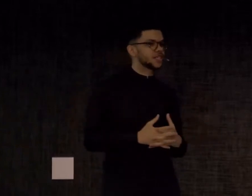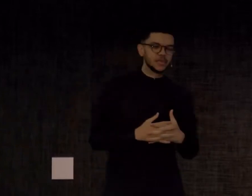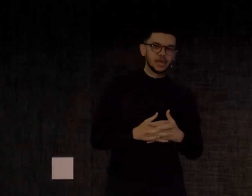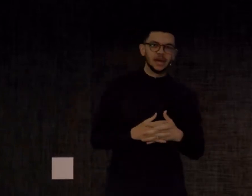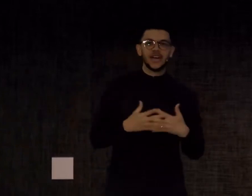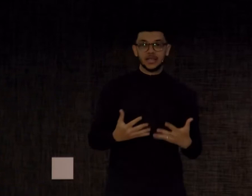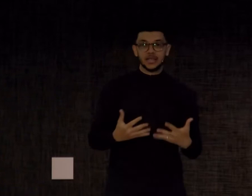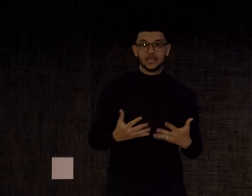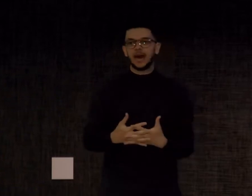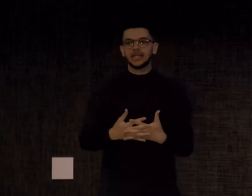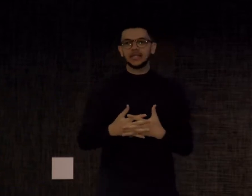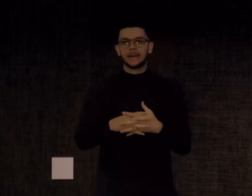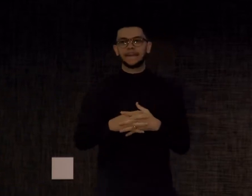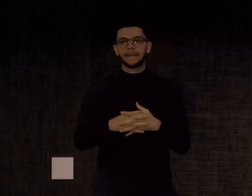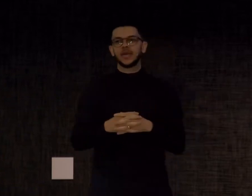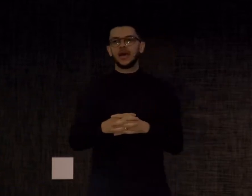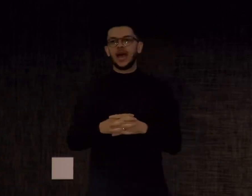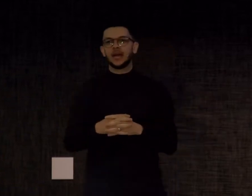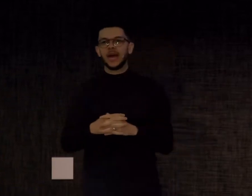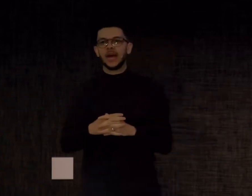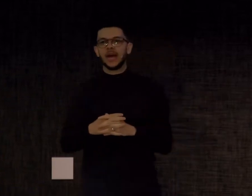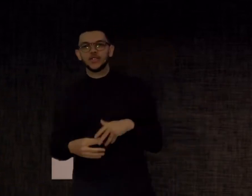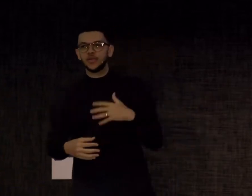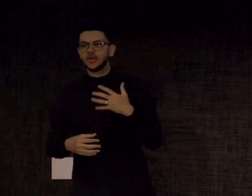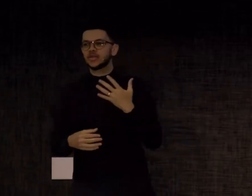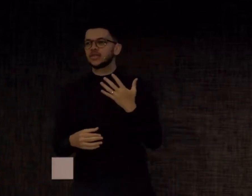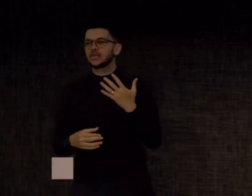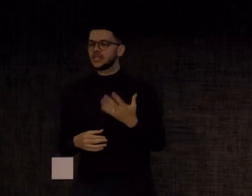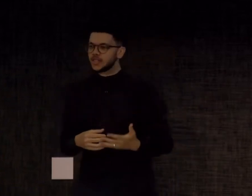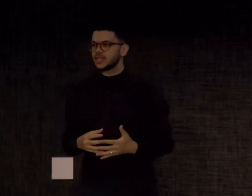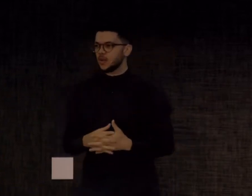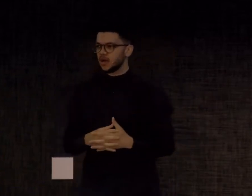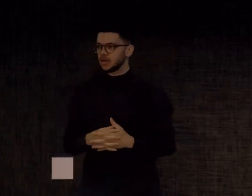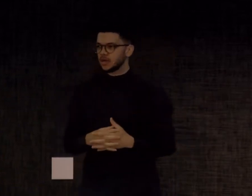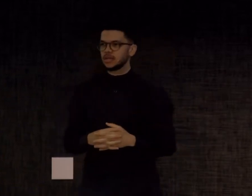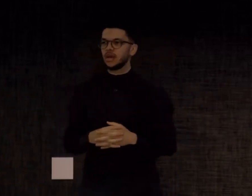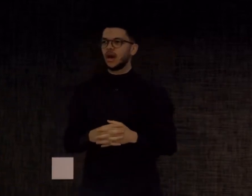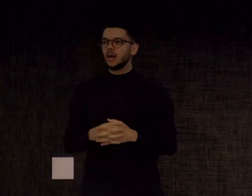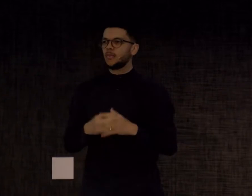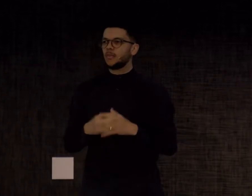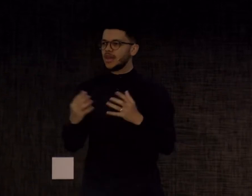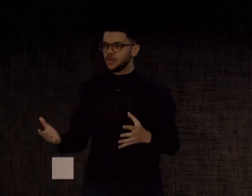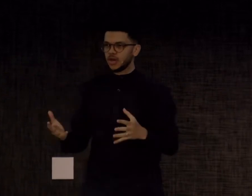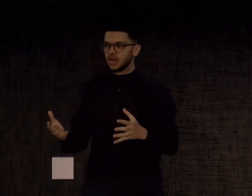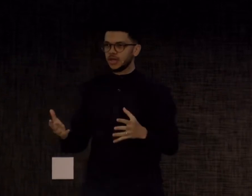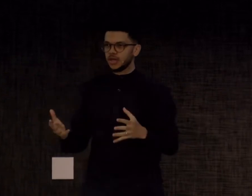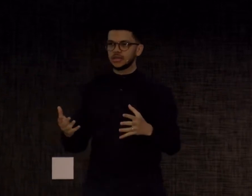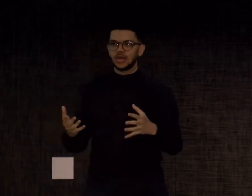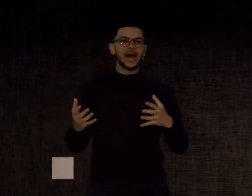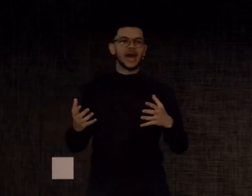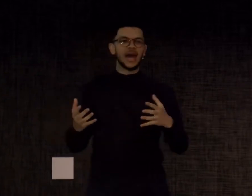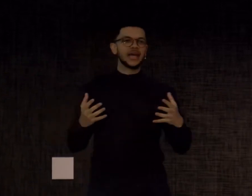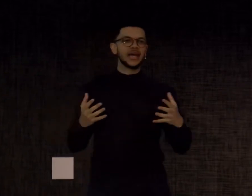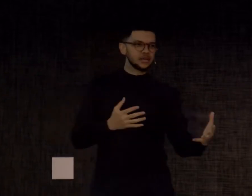non-fiction, a fascinating mind, and perhaps his two most interesting works are Brave New World